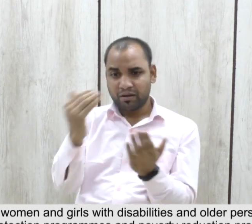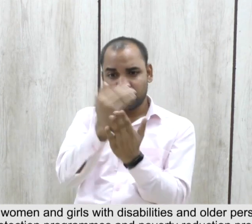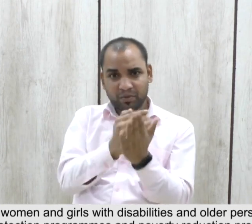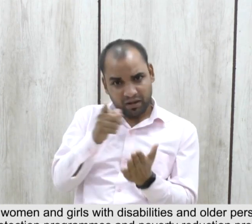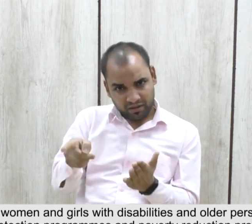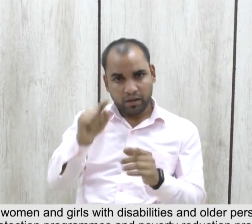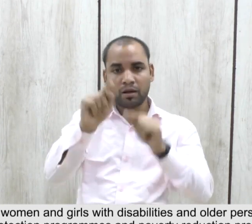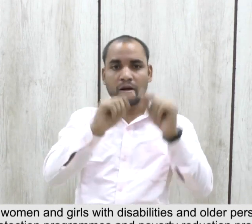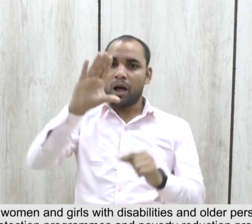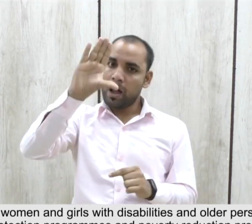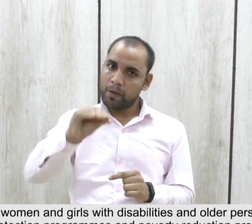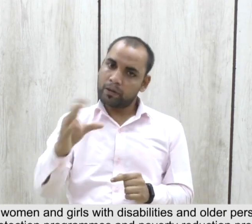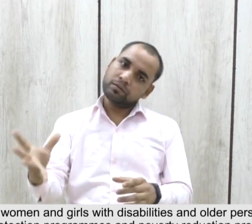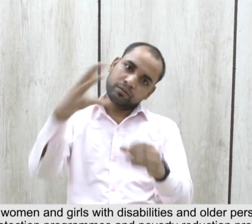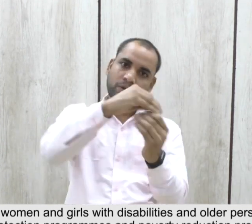programs and poverty reduction programs.